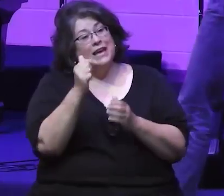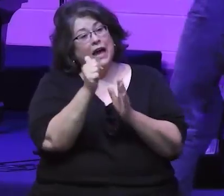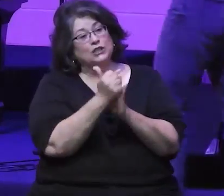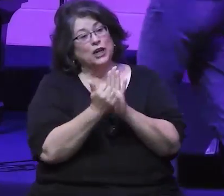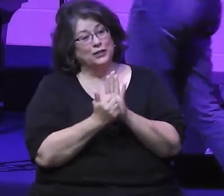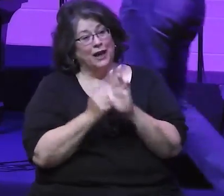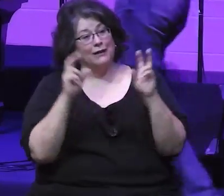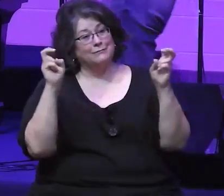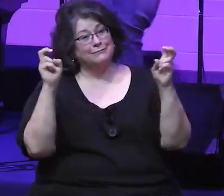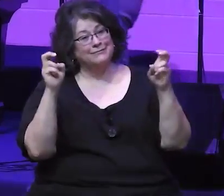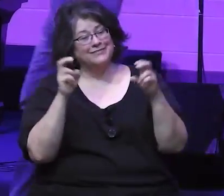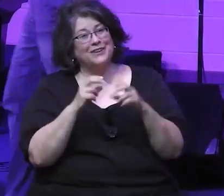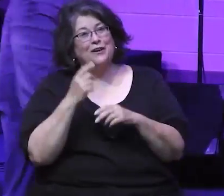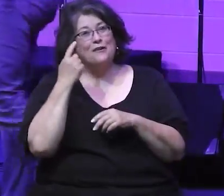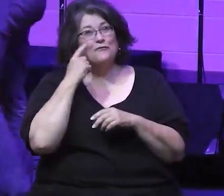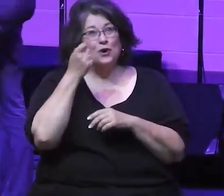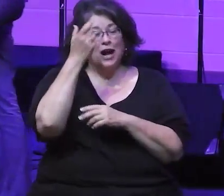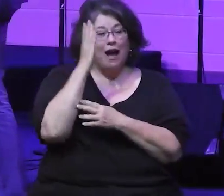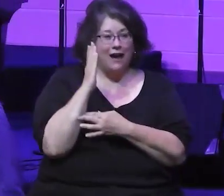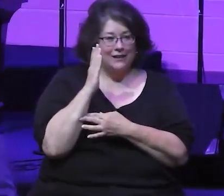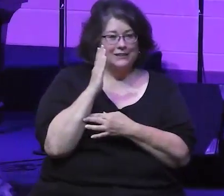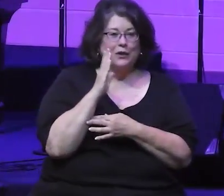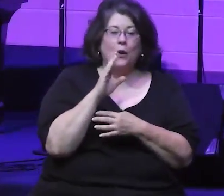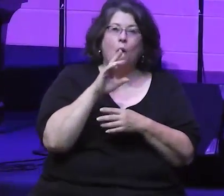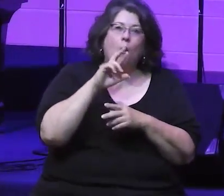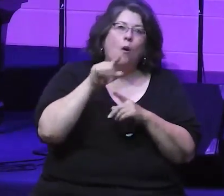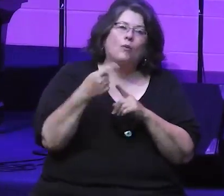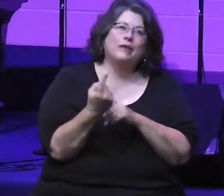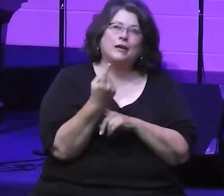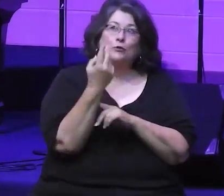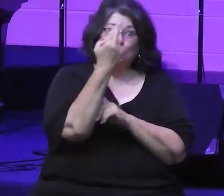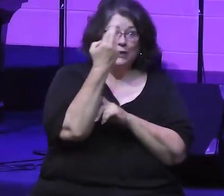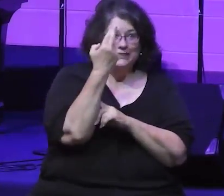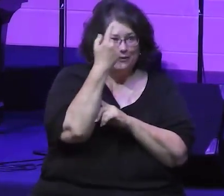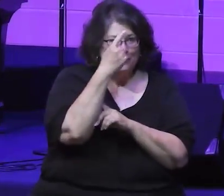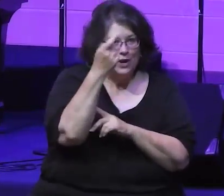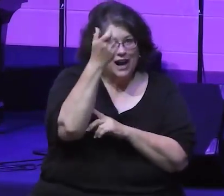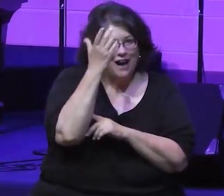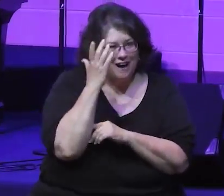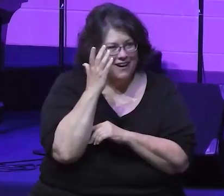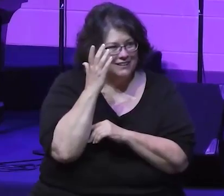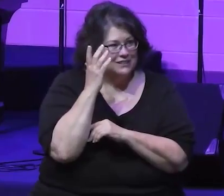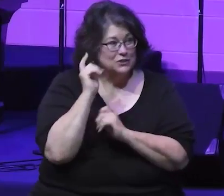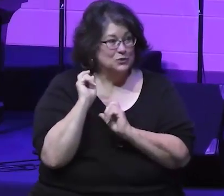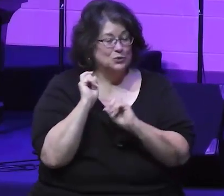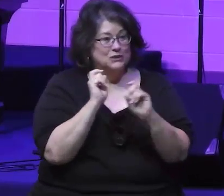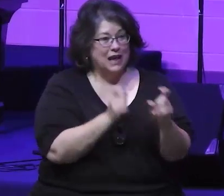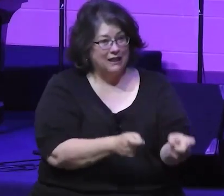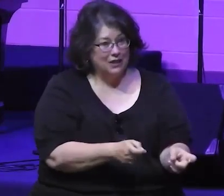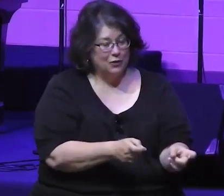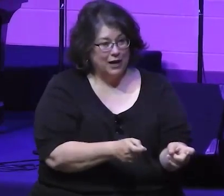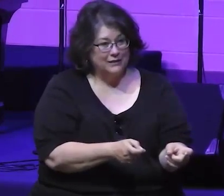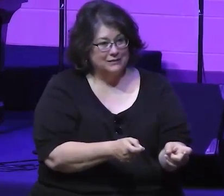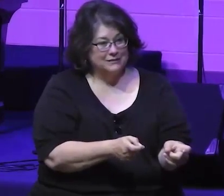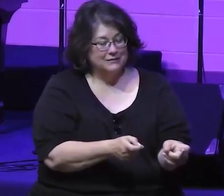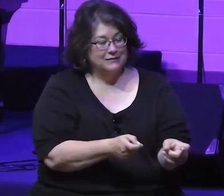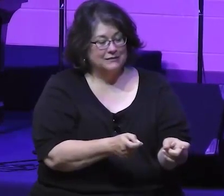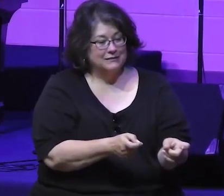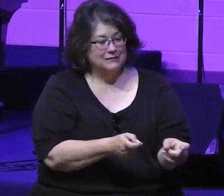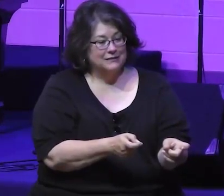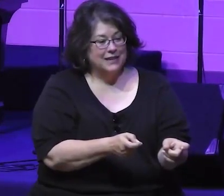God potentially delegating, in fact, therefore, there's somewhat of a risk. If he just wanted to not involve us, things could get done so much